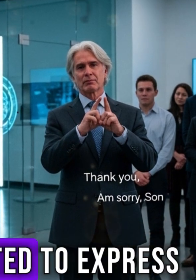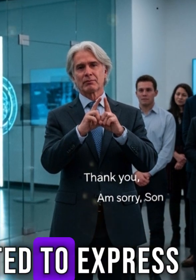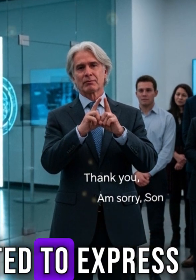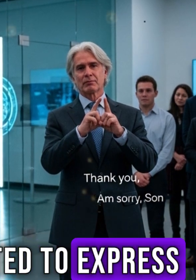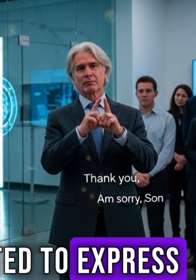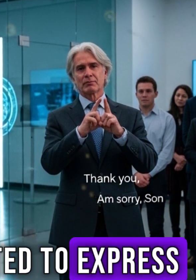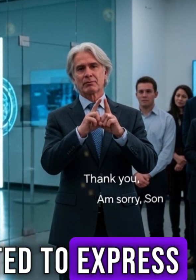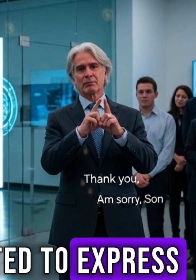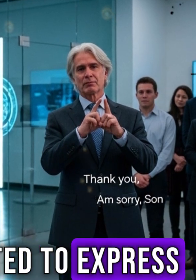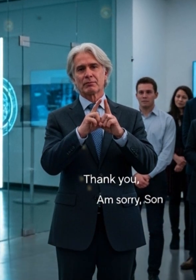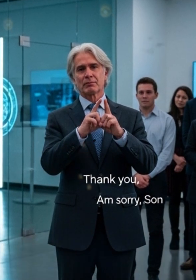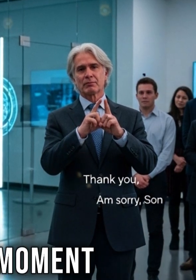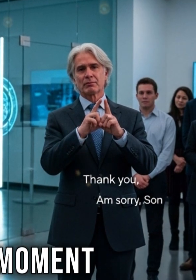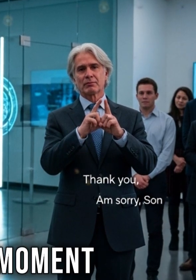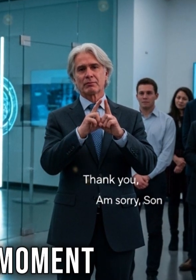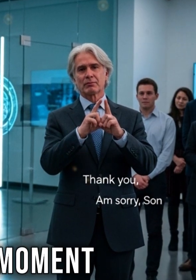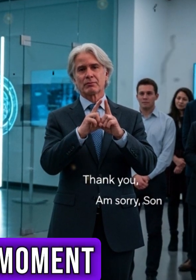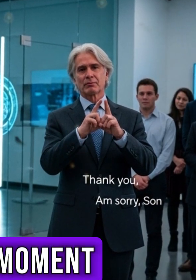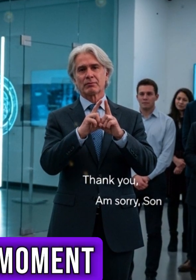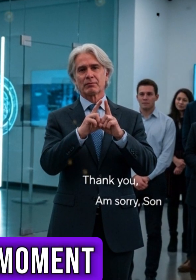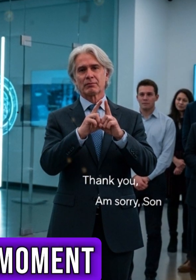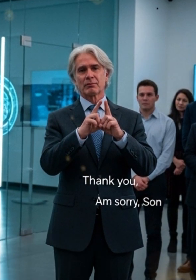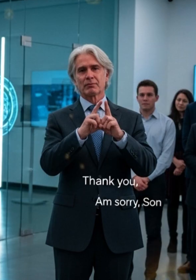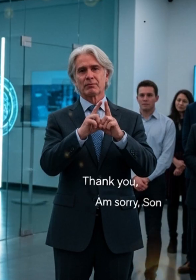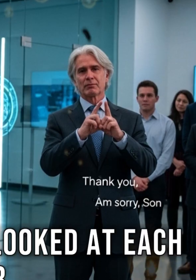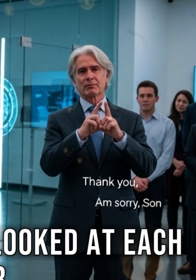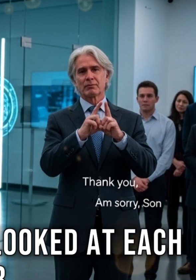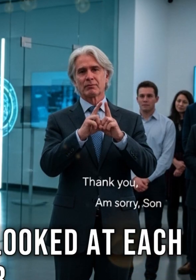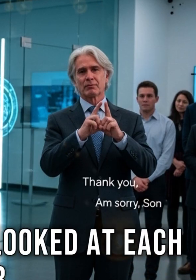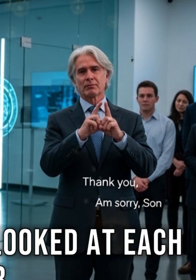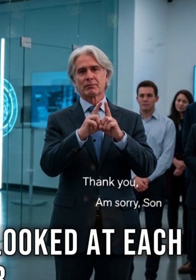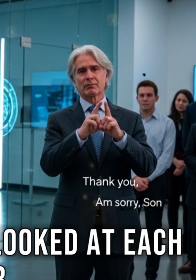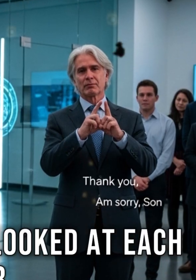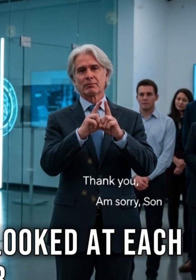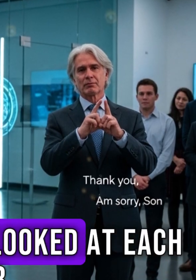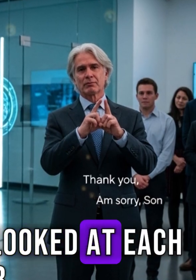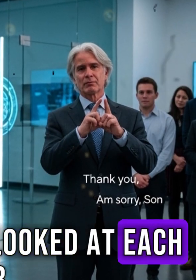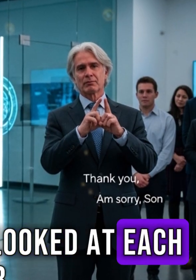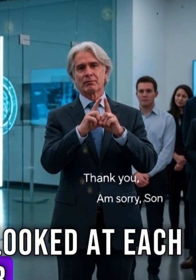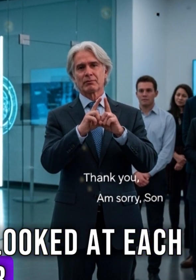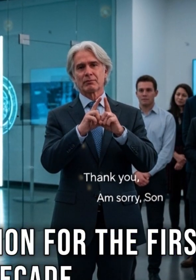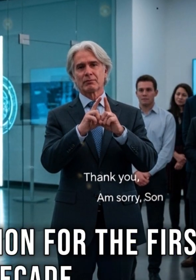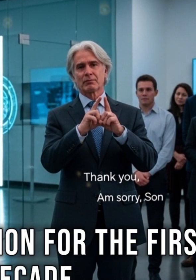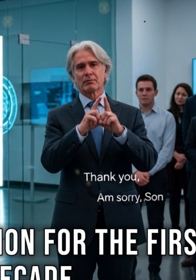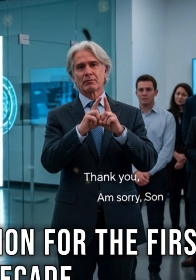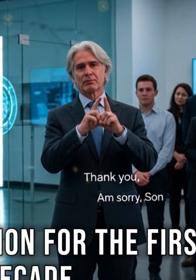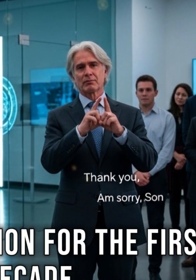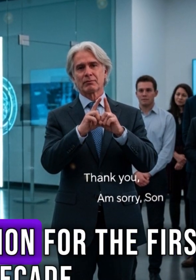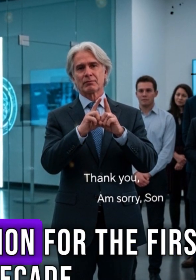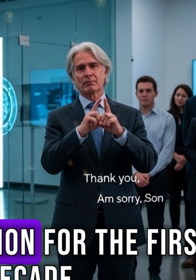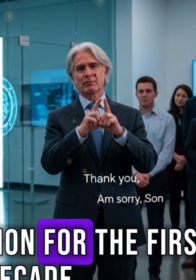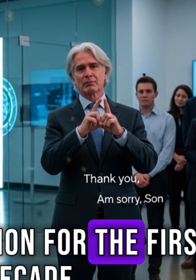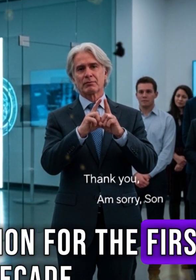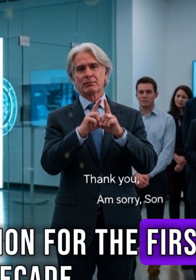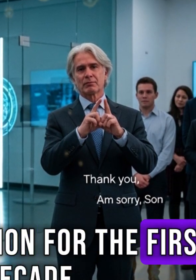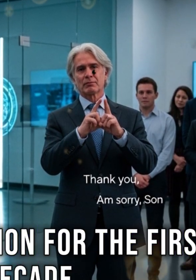to express. But in that moment, as father and son looked at each other with unguarded emotion for the first time